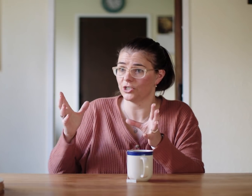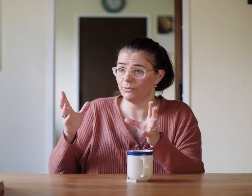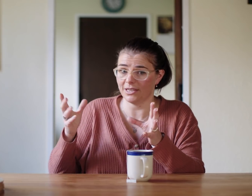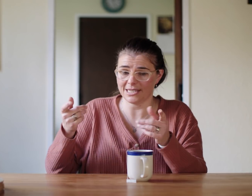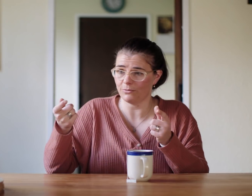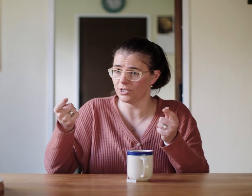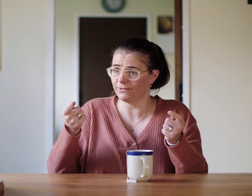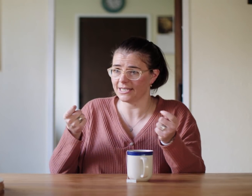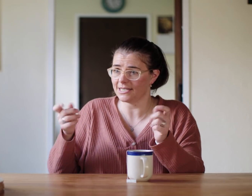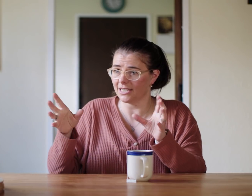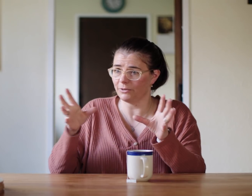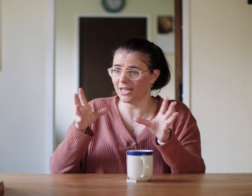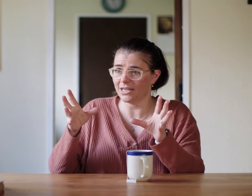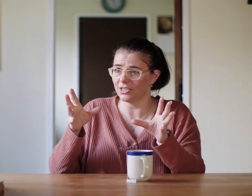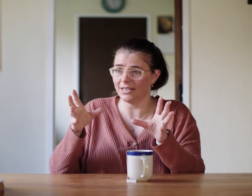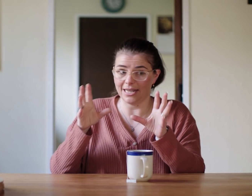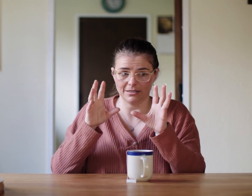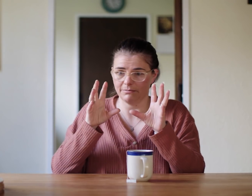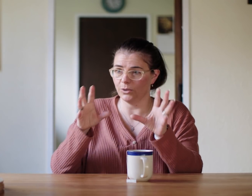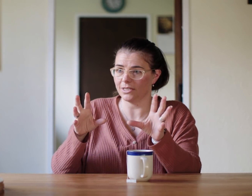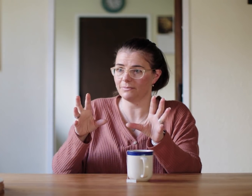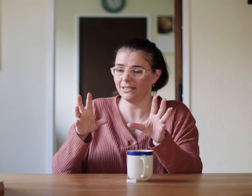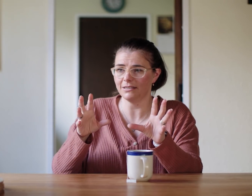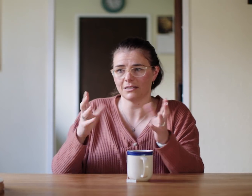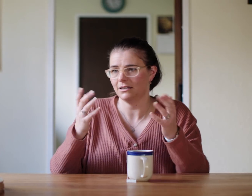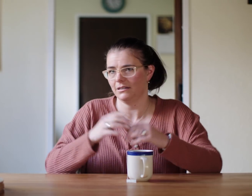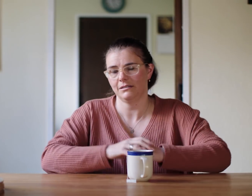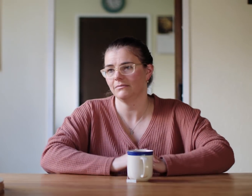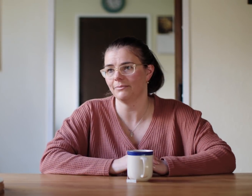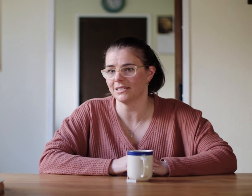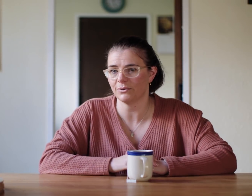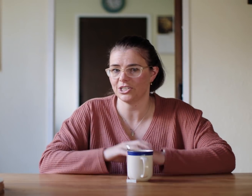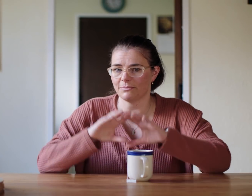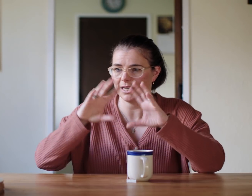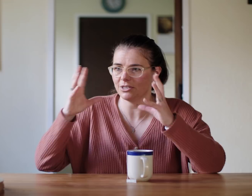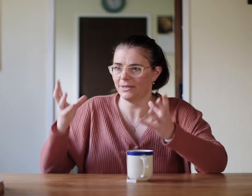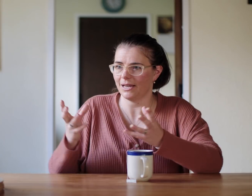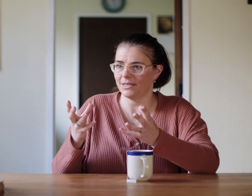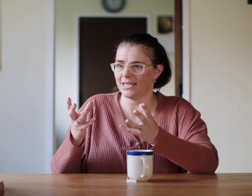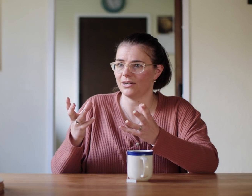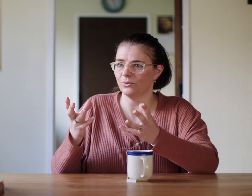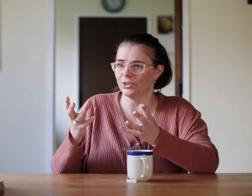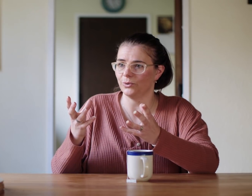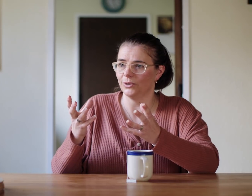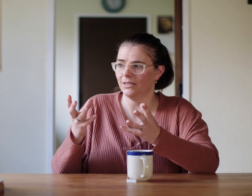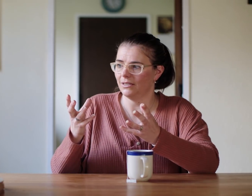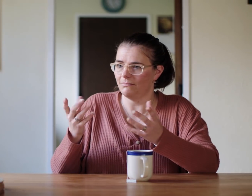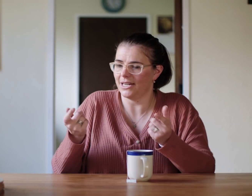interpreter that's able to facilitate communication and build independence. I mean, Zoe's just been able to become this adult who manages